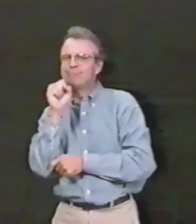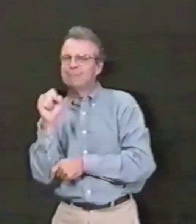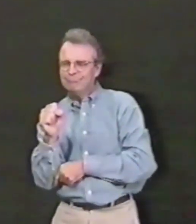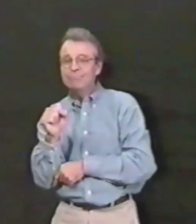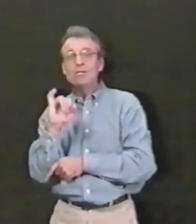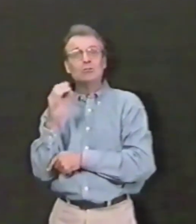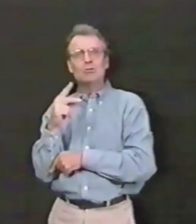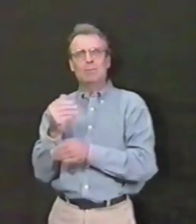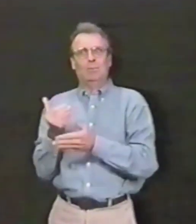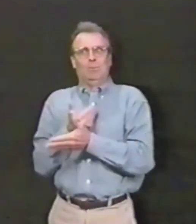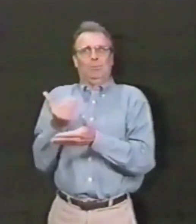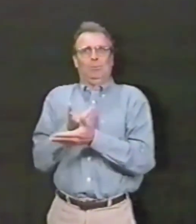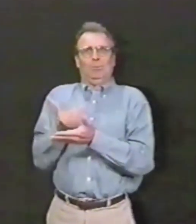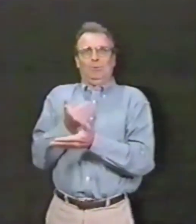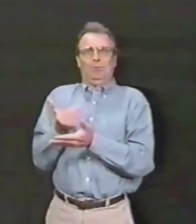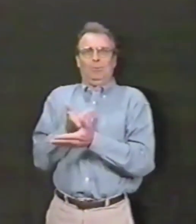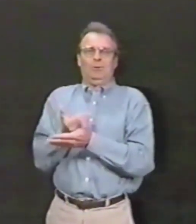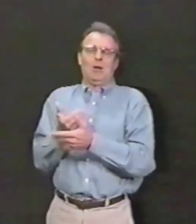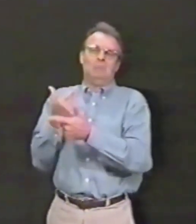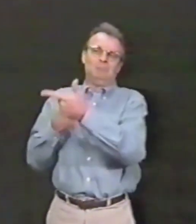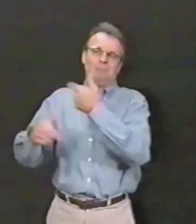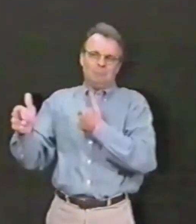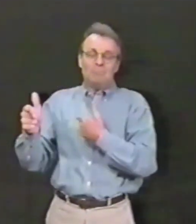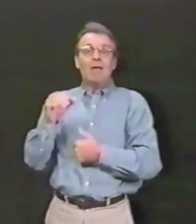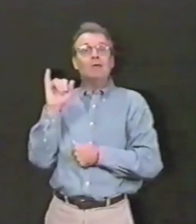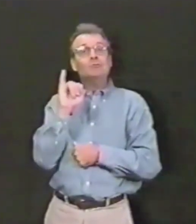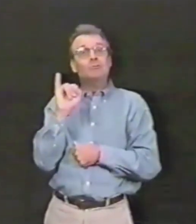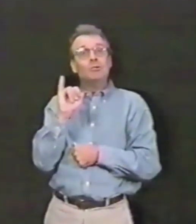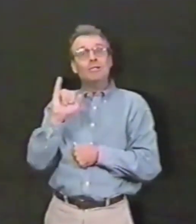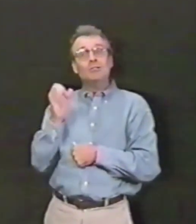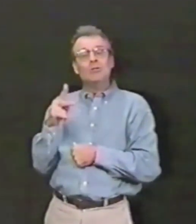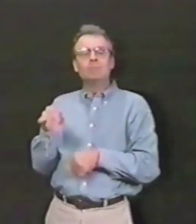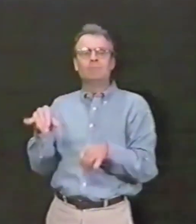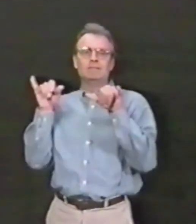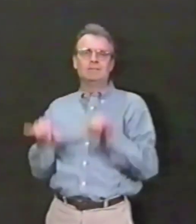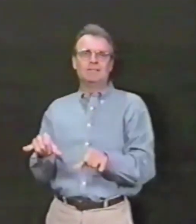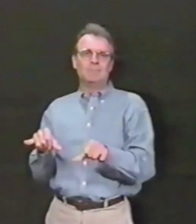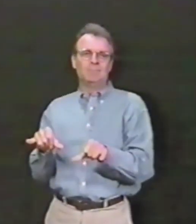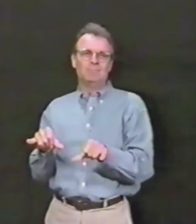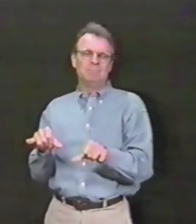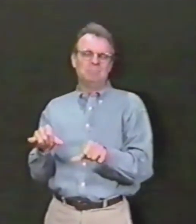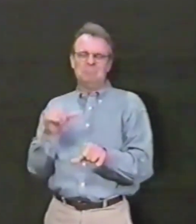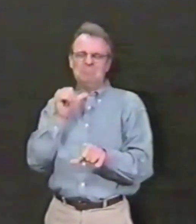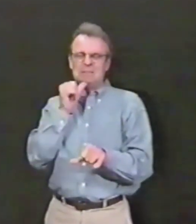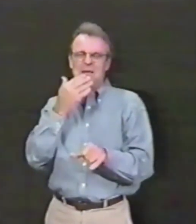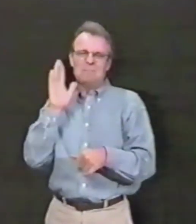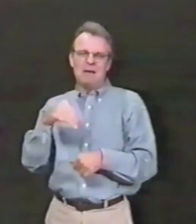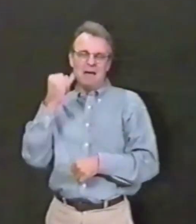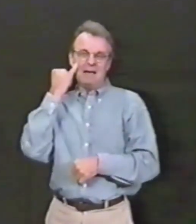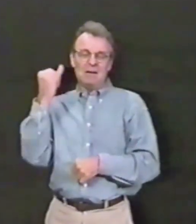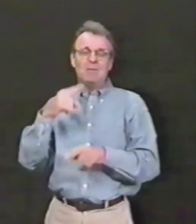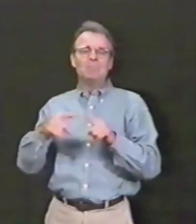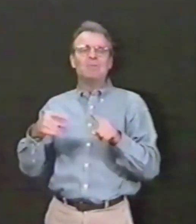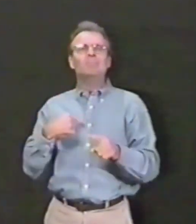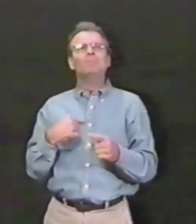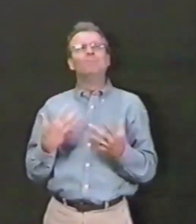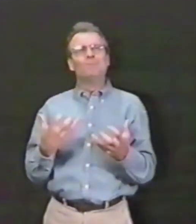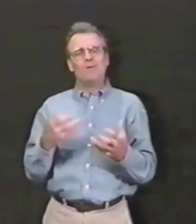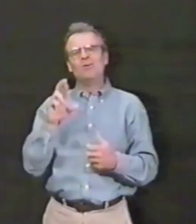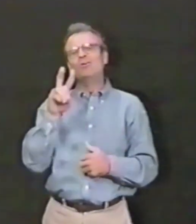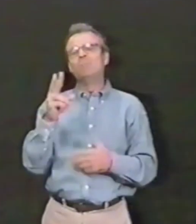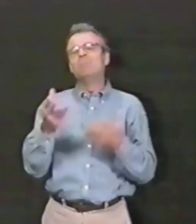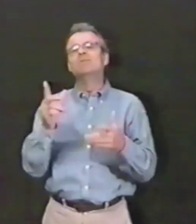The RV is really old. It was a 1987 and the Jeep was new, so the insurance stayed the